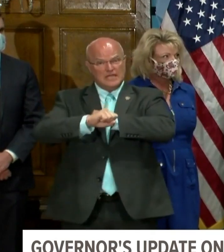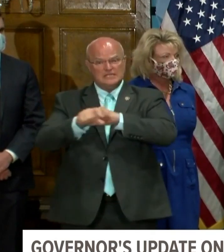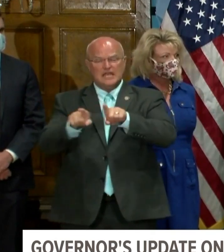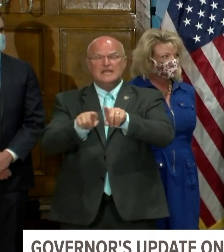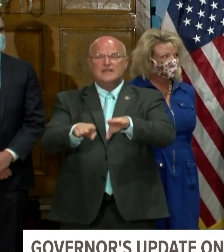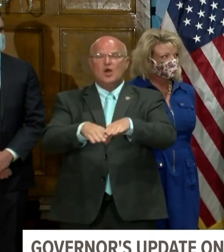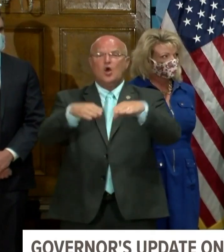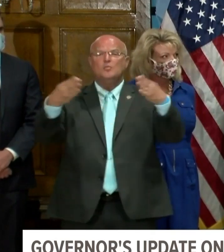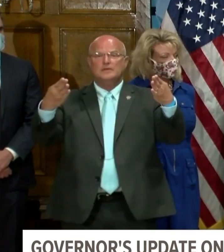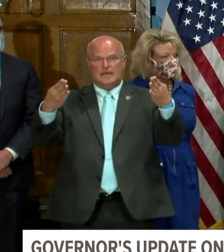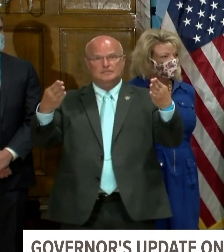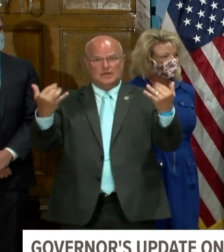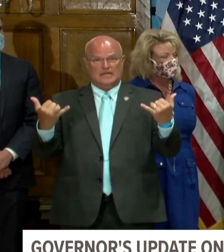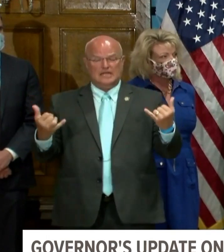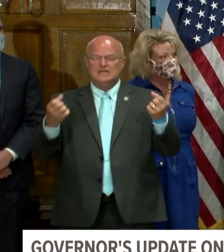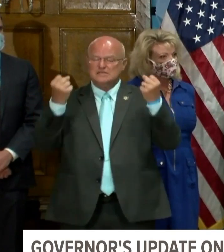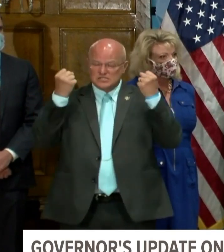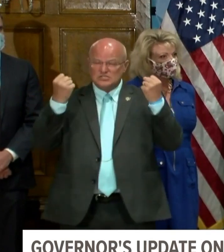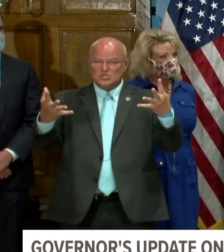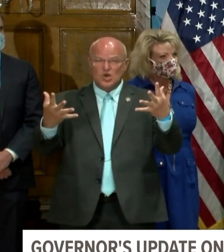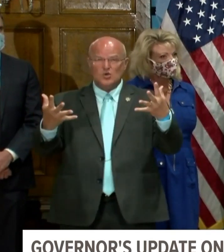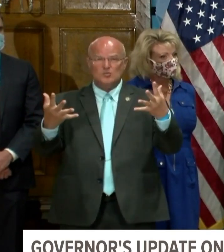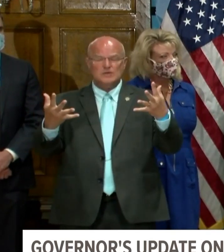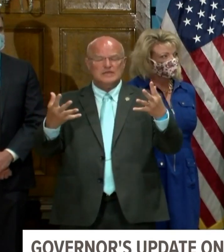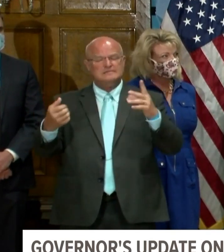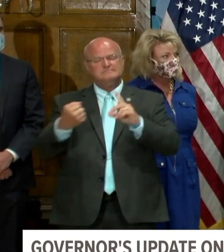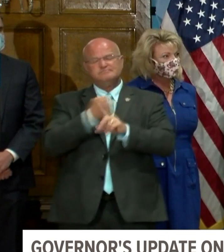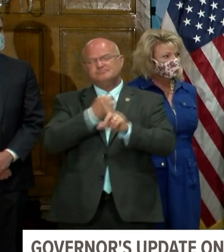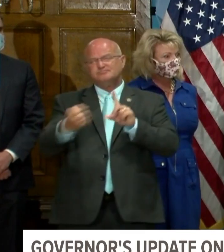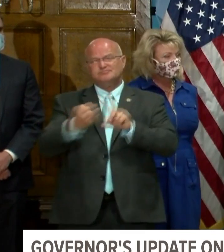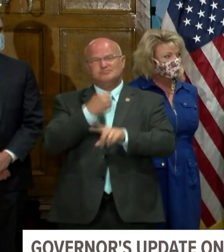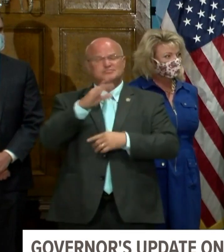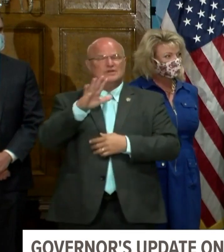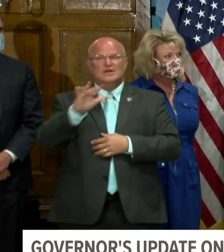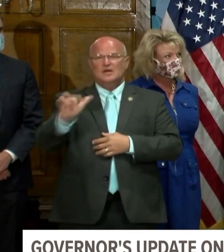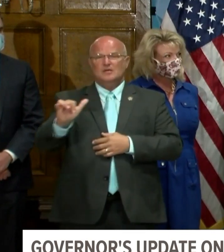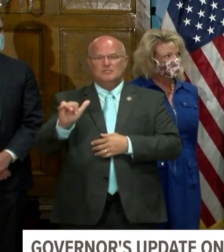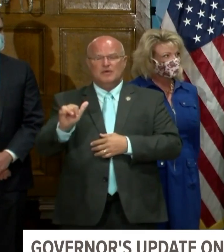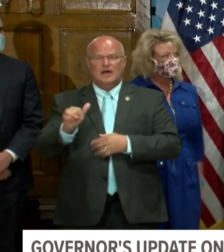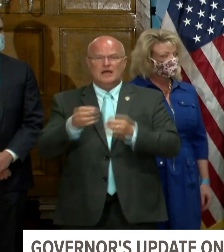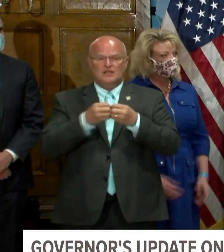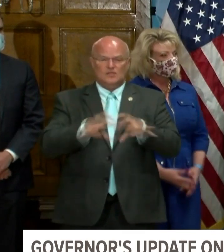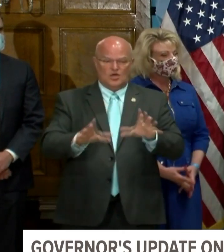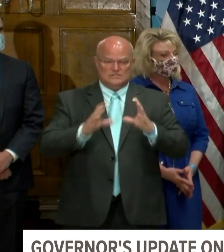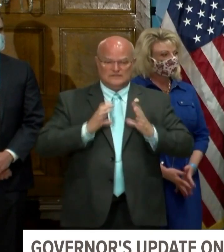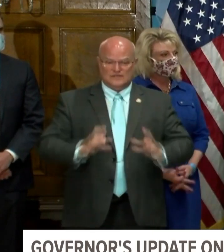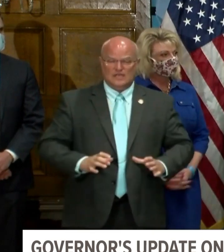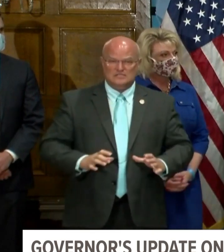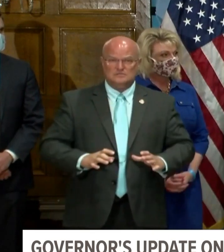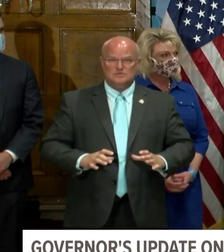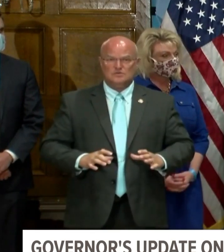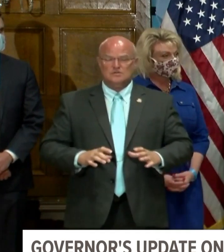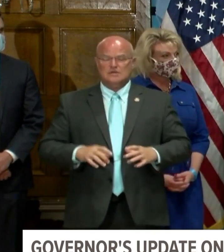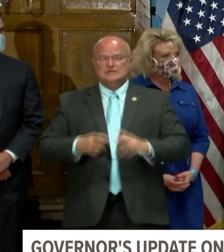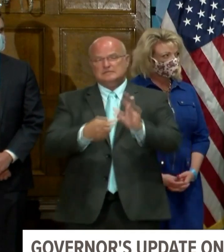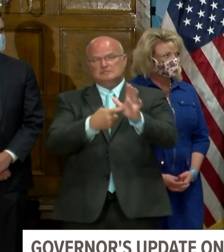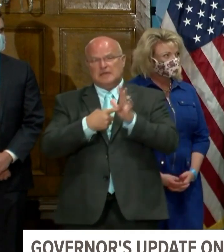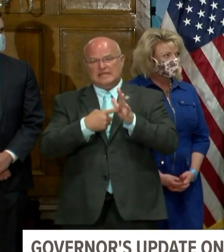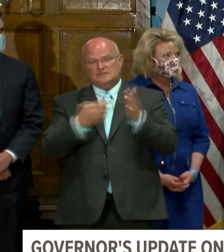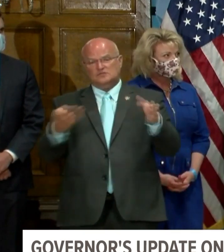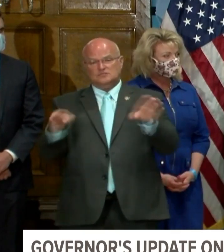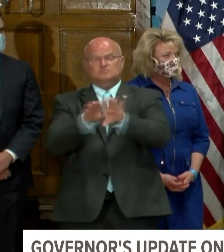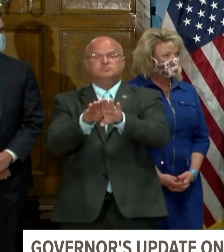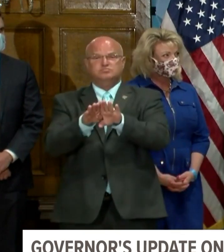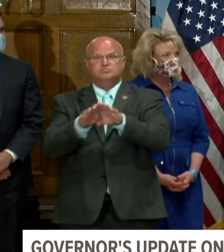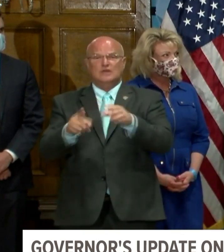they opened up in this environment. So many of them have been so battered by the loss of customer base, by mandatory shutdowns, and